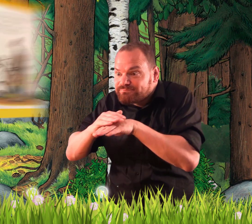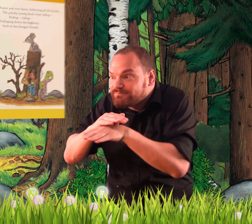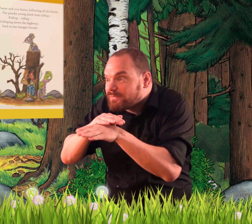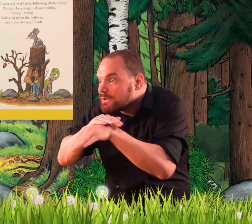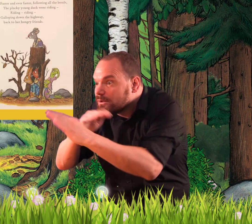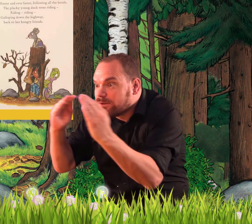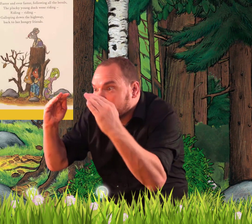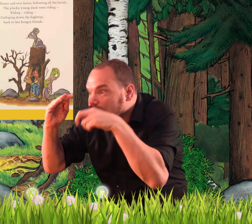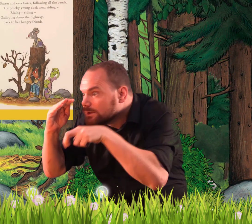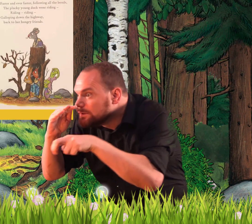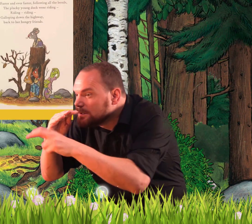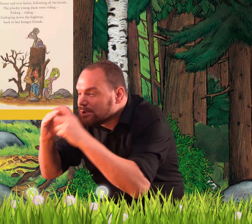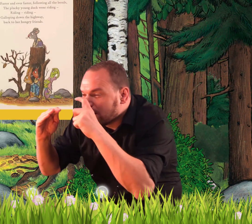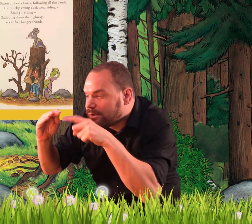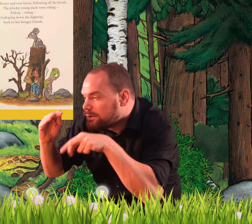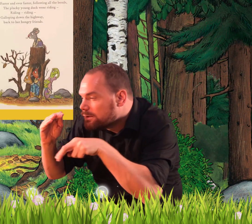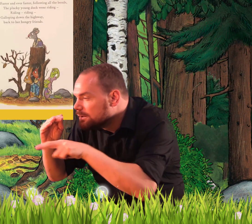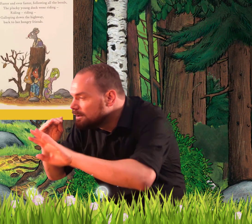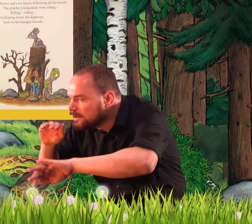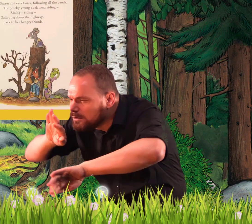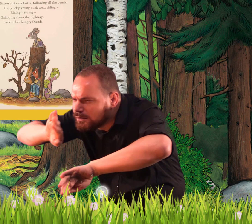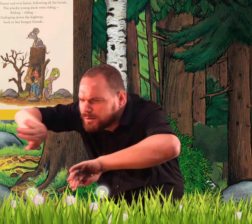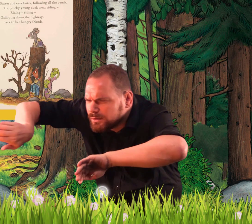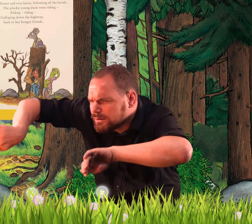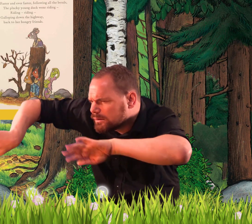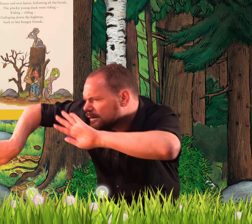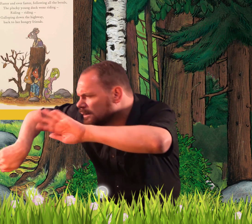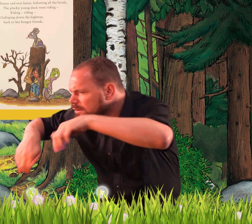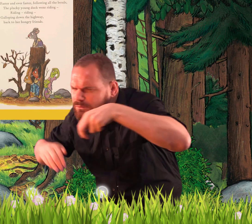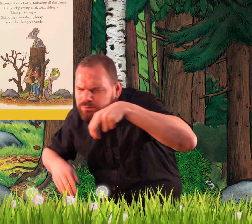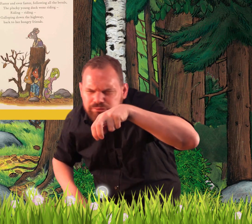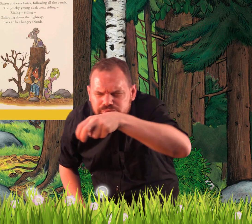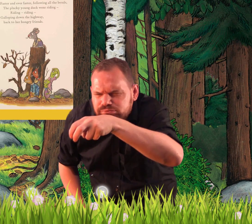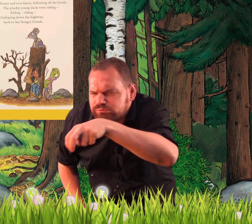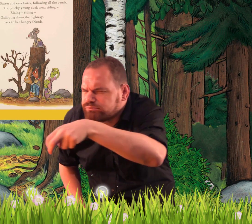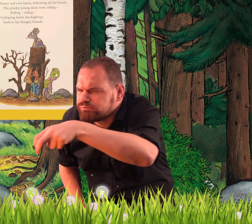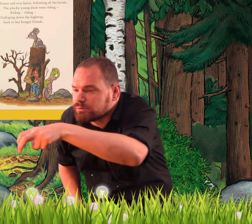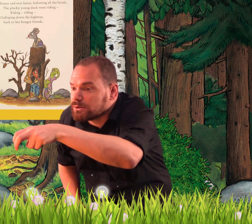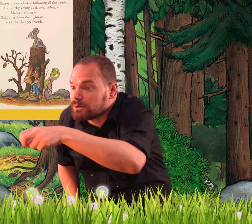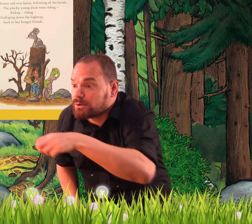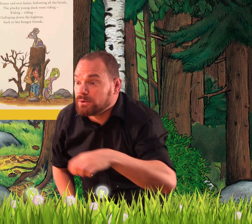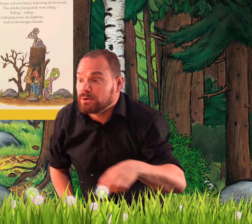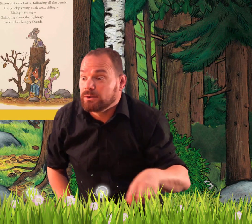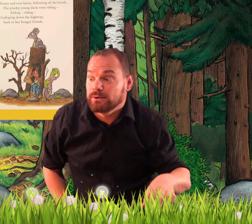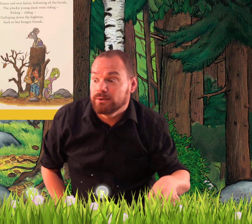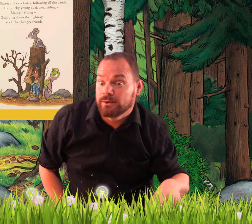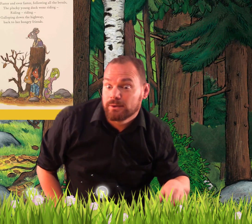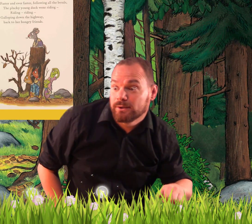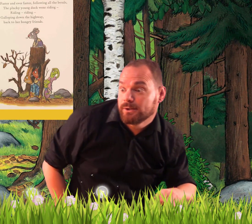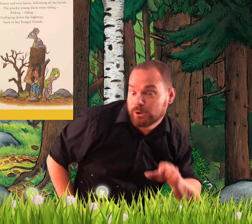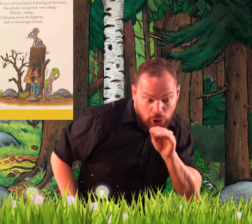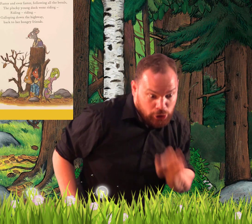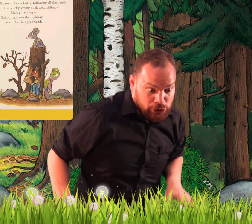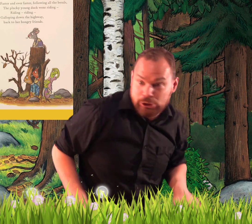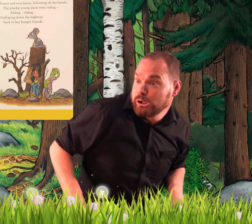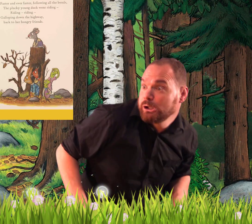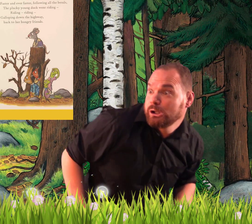and into the cave he strode, making his way through the darkness. The little duck